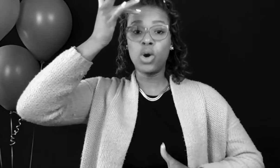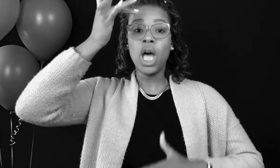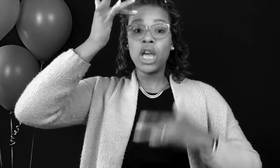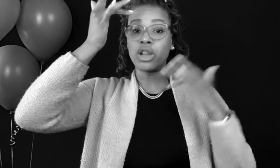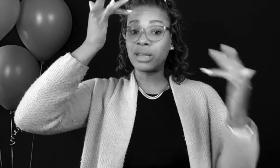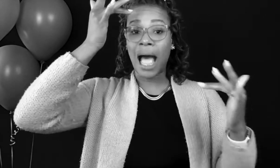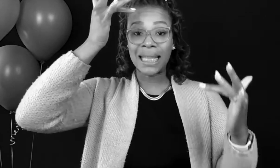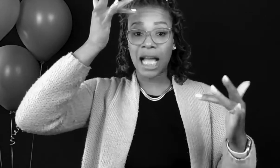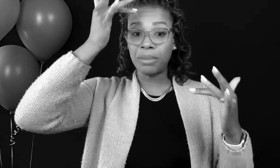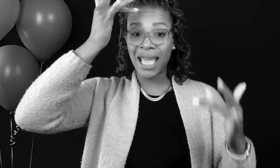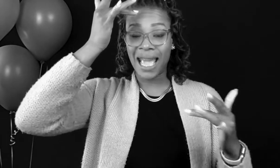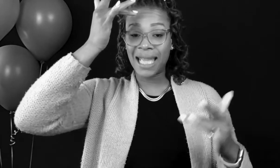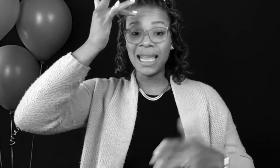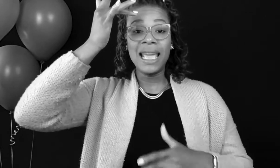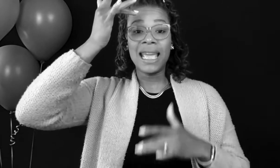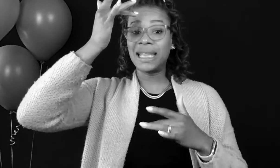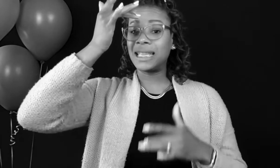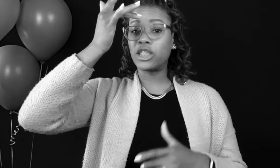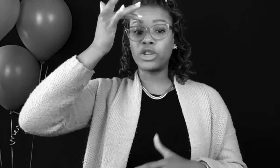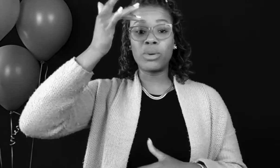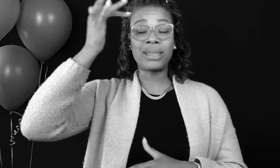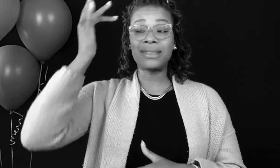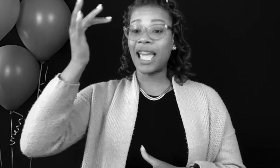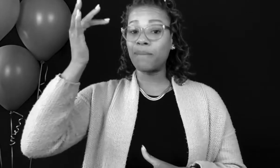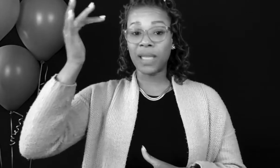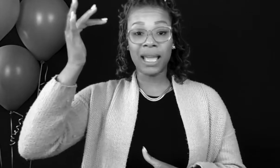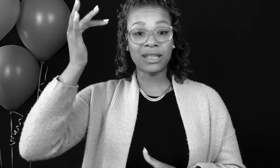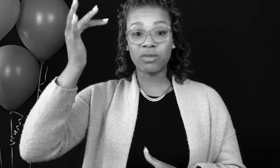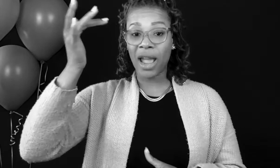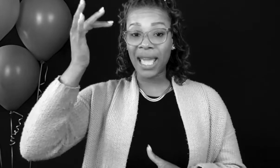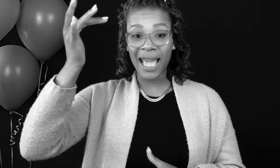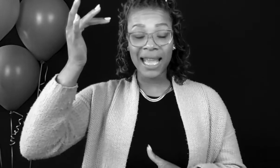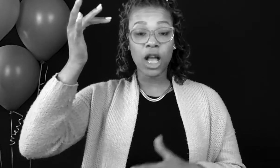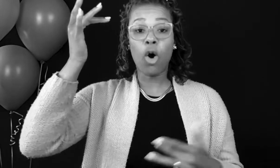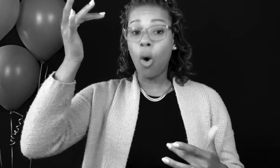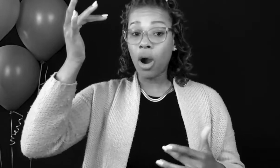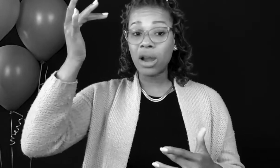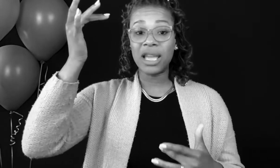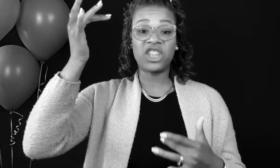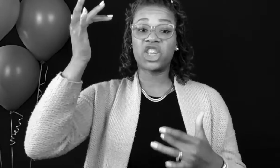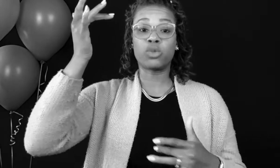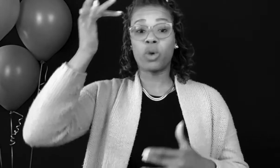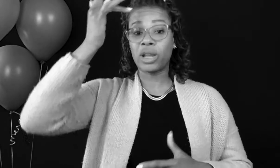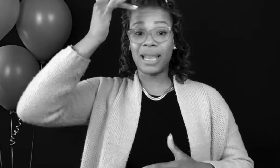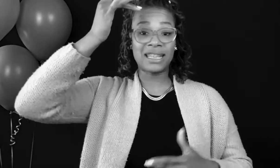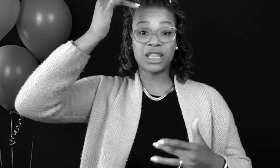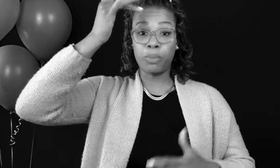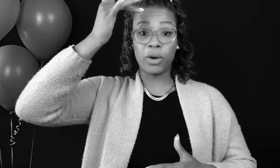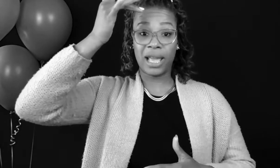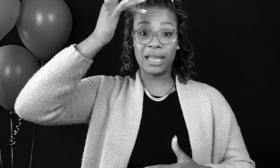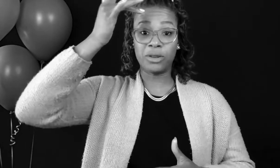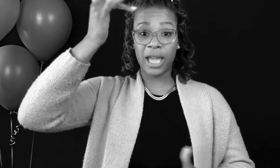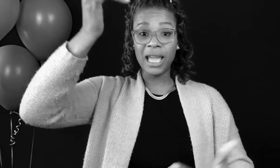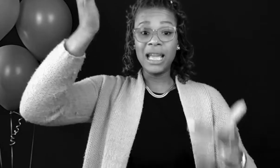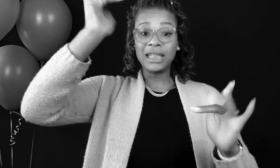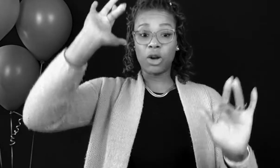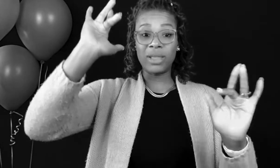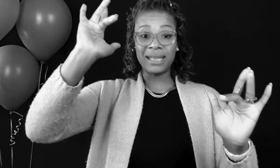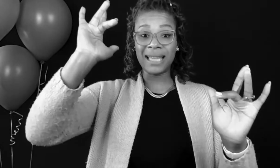your non-dominant hand, it's either doing the same thing as the right hand or it's just working as a support hand, okay? So in this case, they're